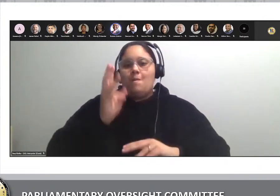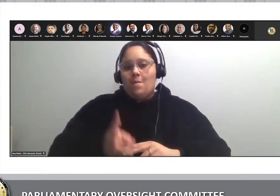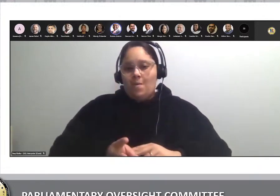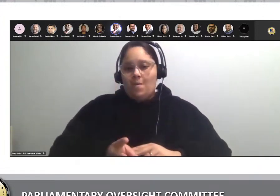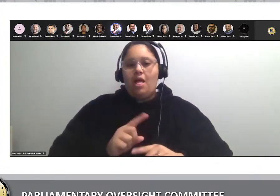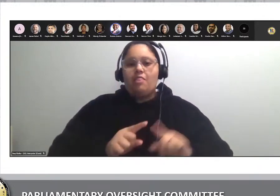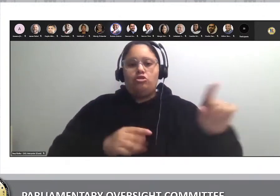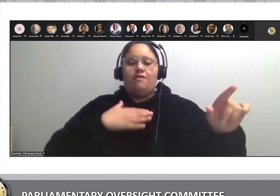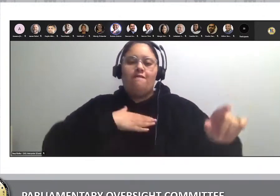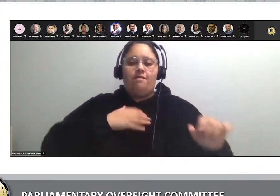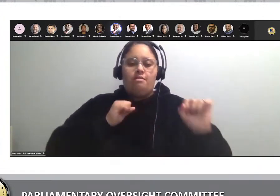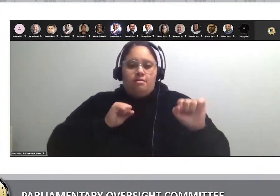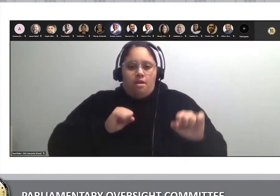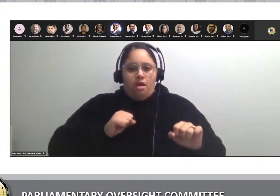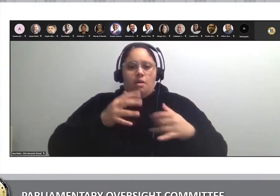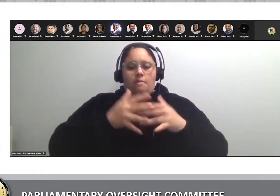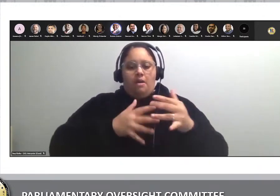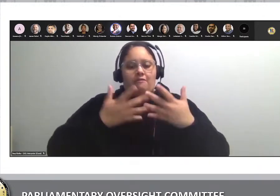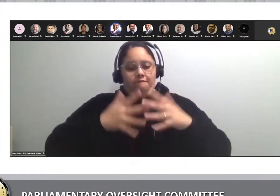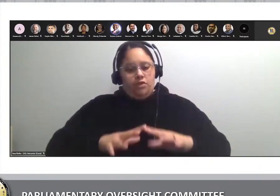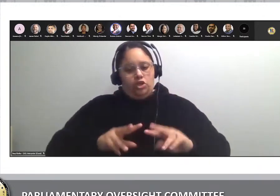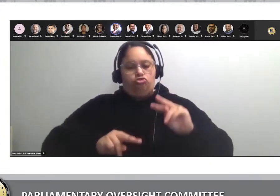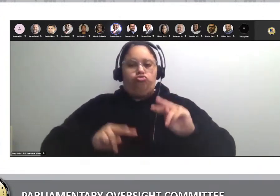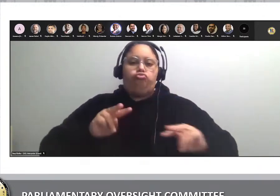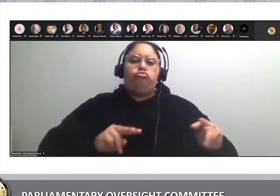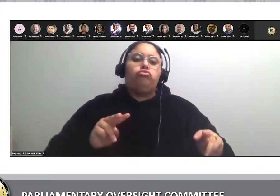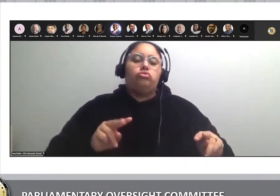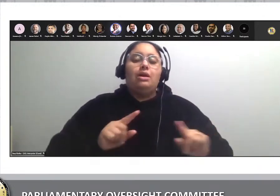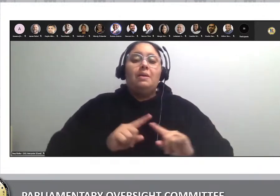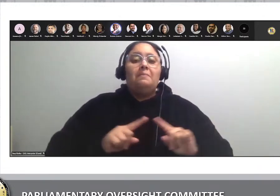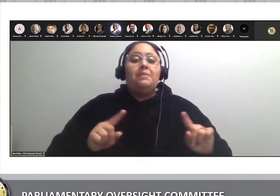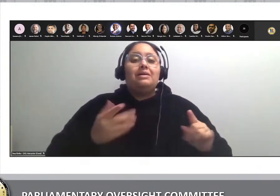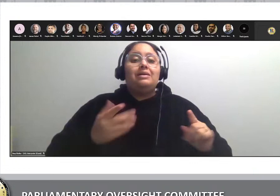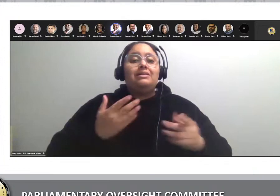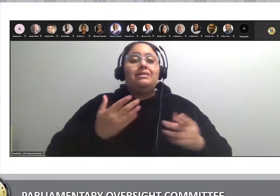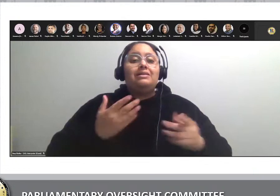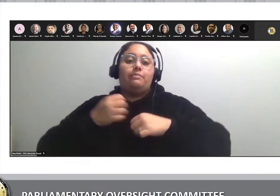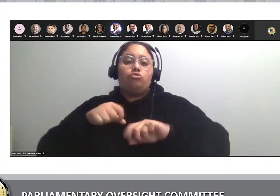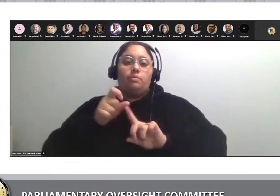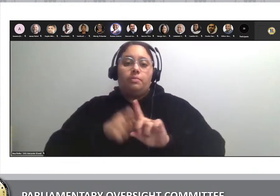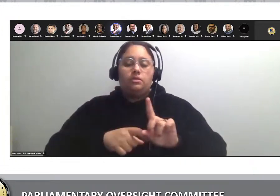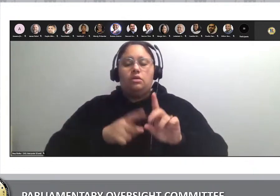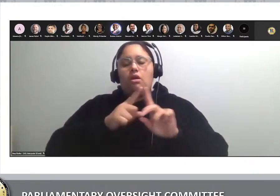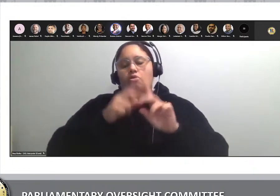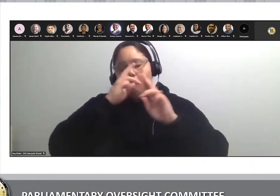petitioner can feel that the matter has been attended to. Sometimes, Chairperson and honourable members,